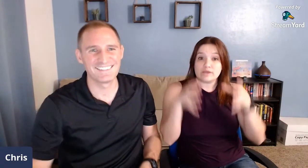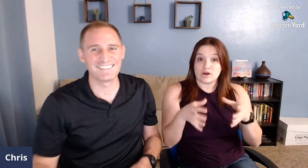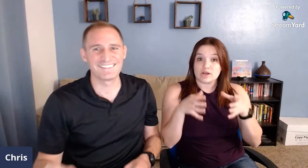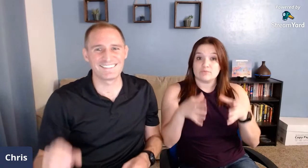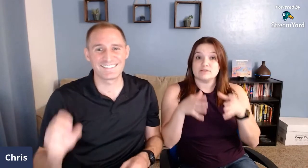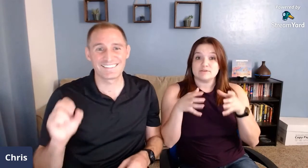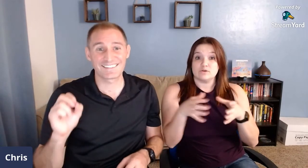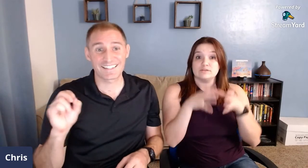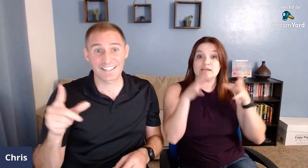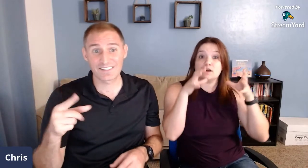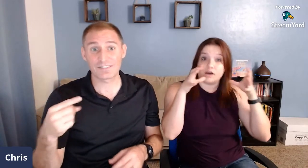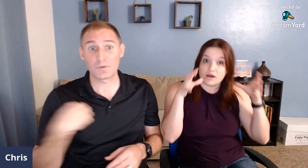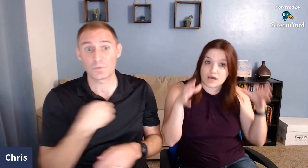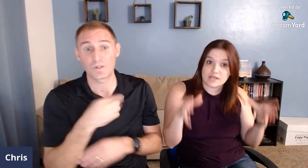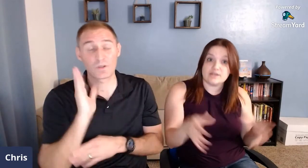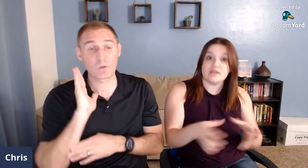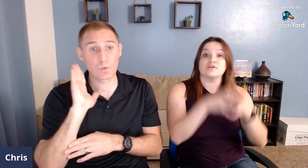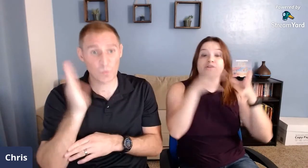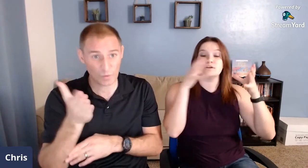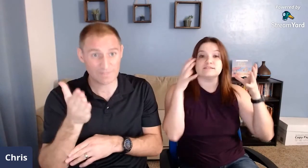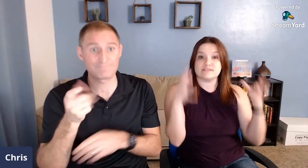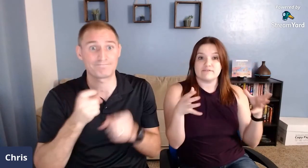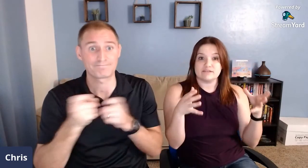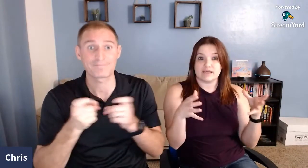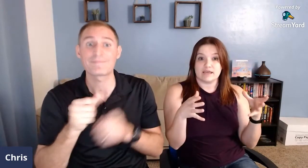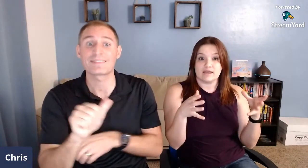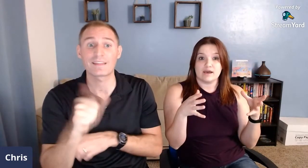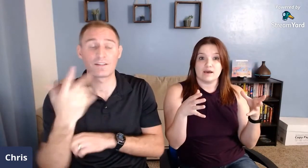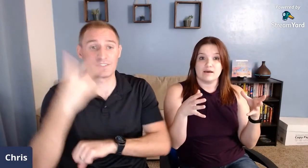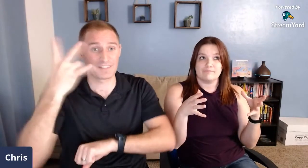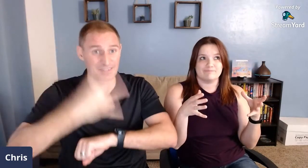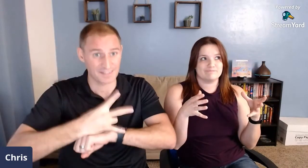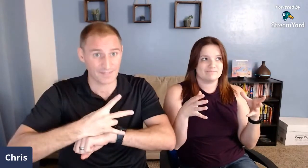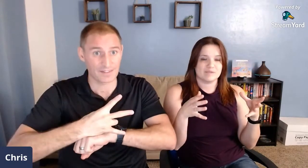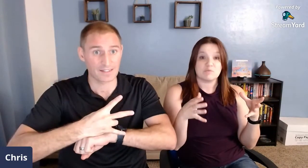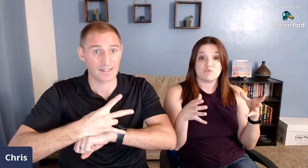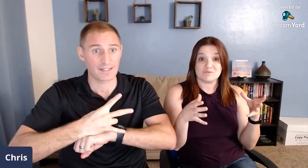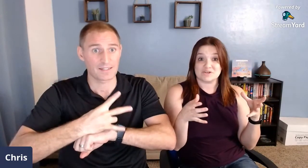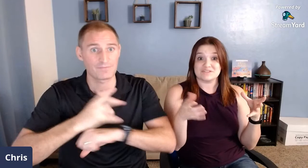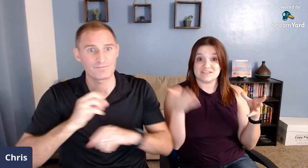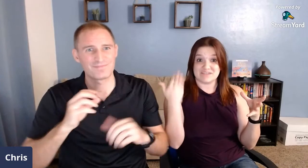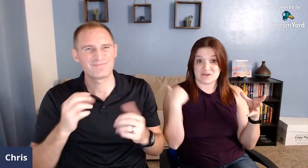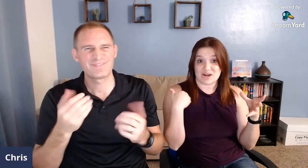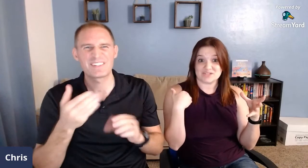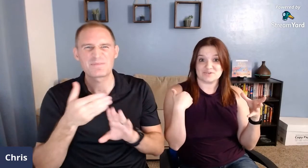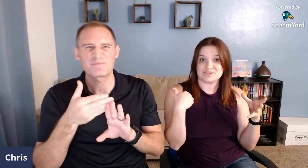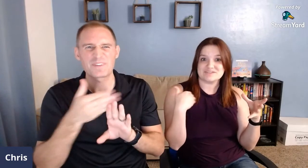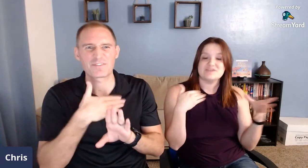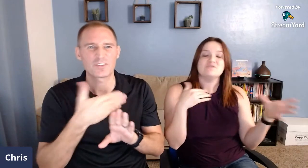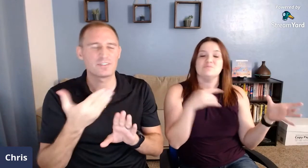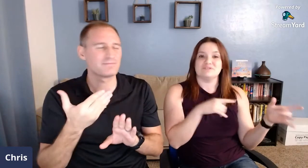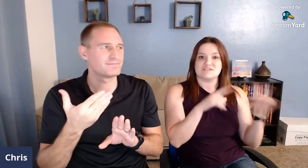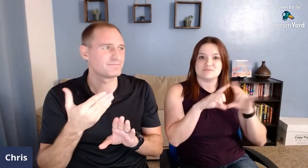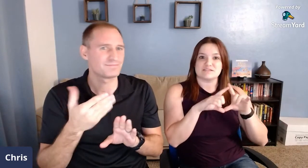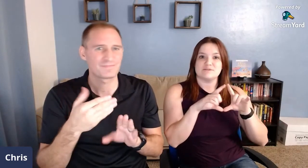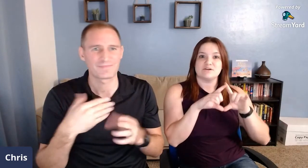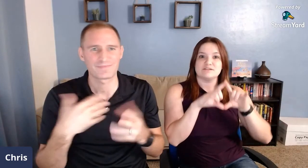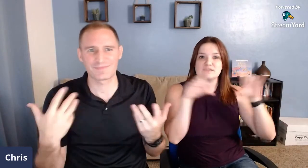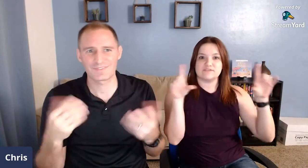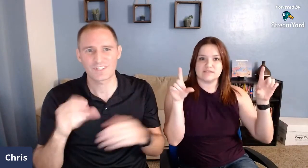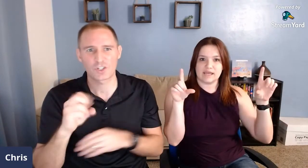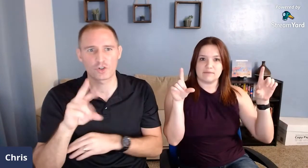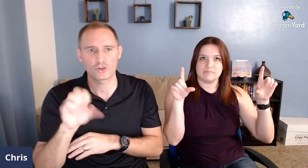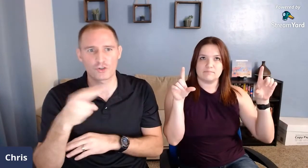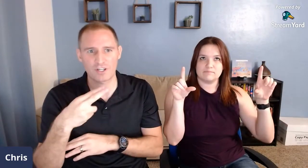So we are going to be holding another 7-day. Before it was called the 7-day crash course. Well, this one's going to be